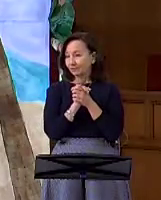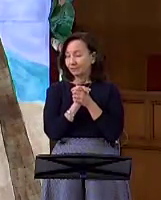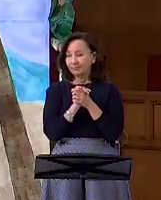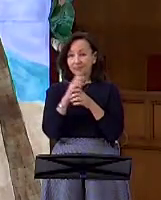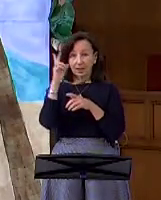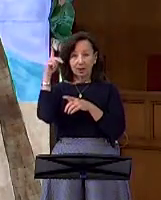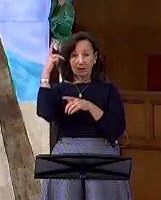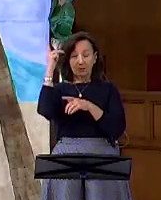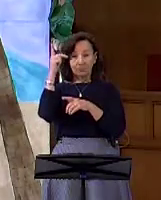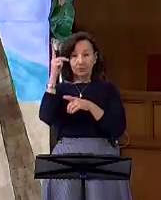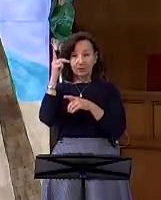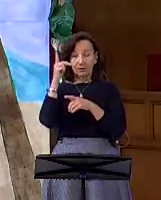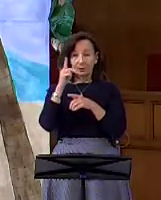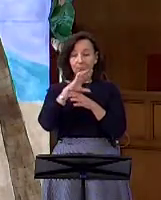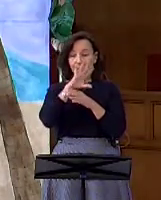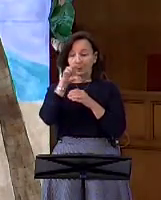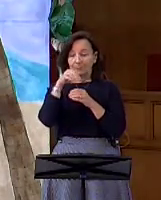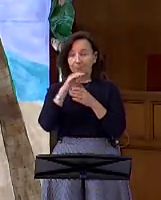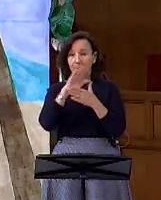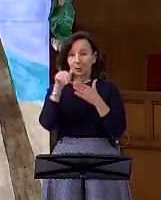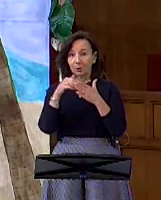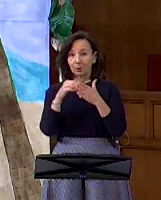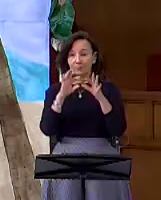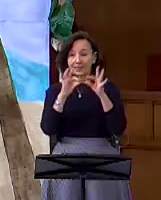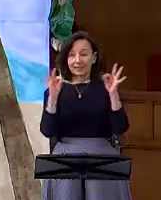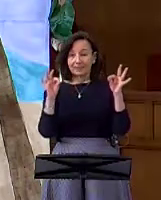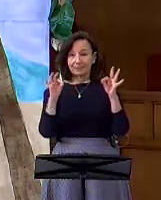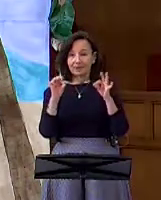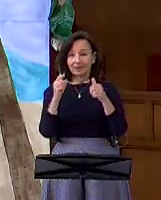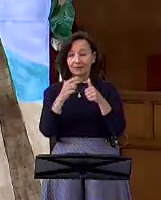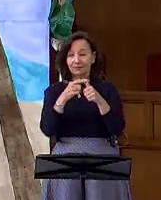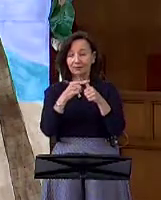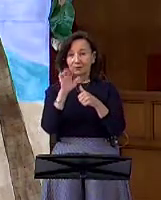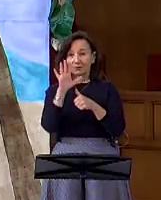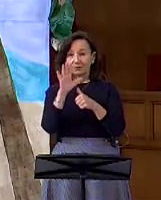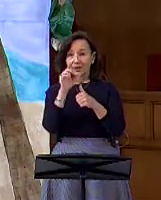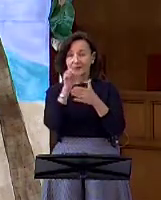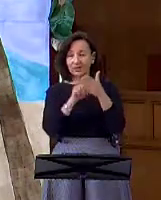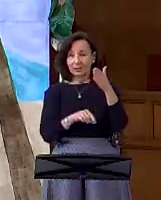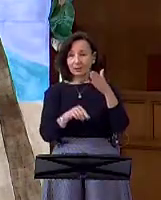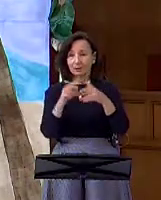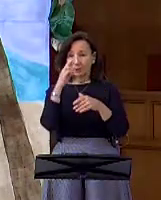Paul wraps up all of his statements of the first five chapters of Romans.